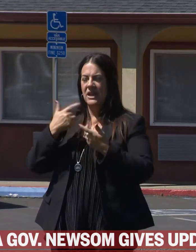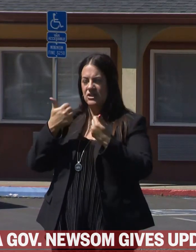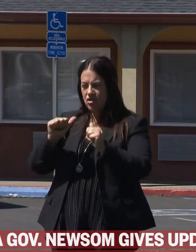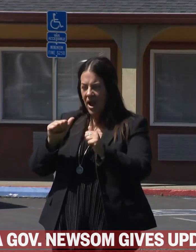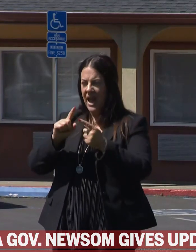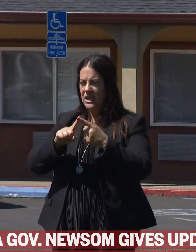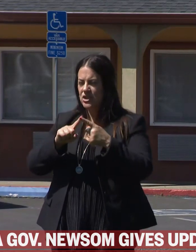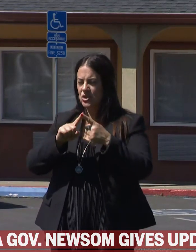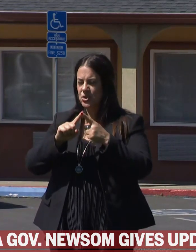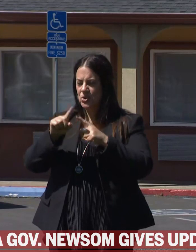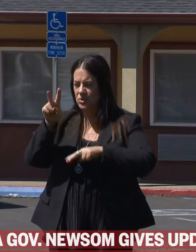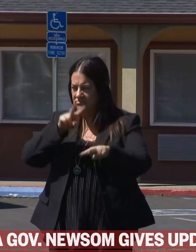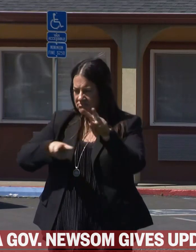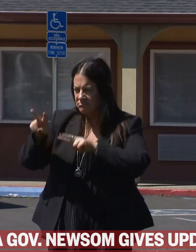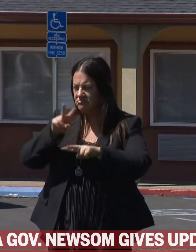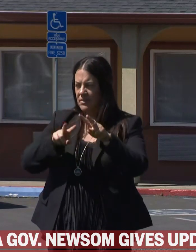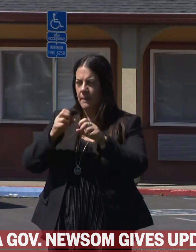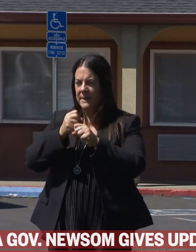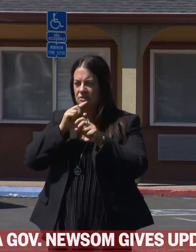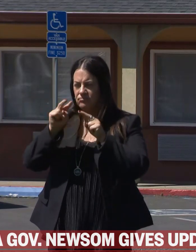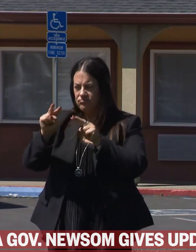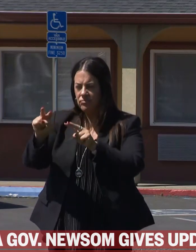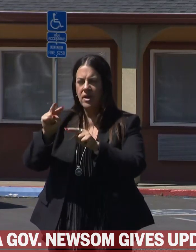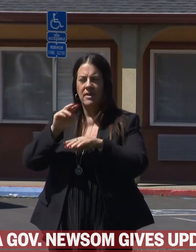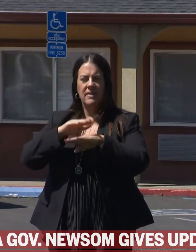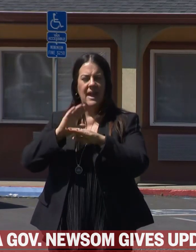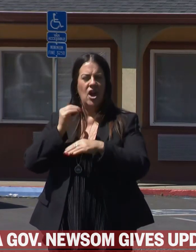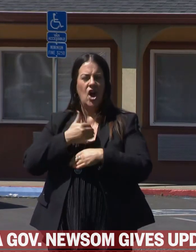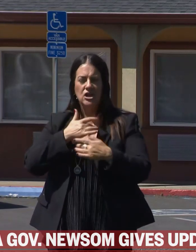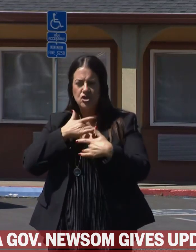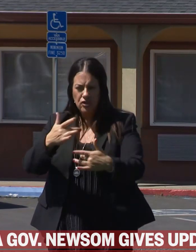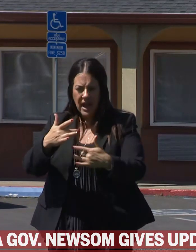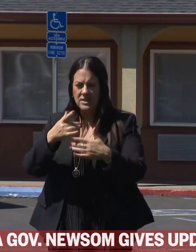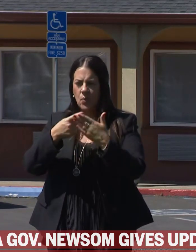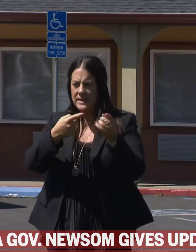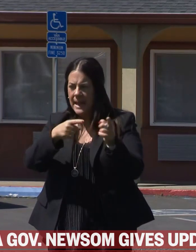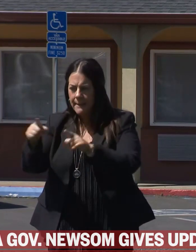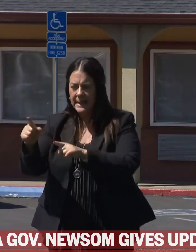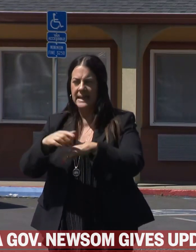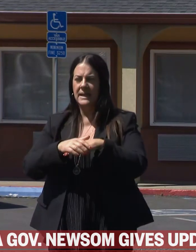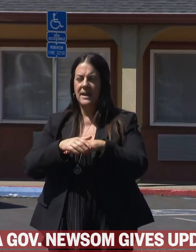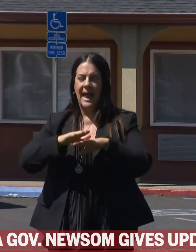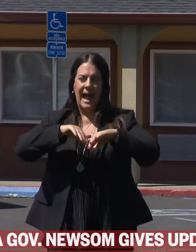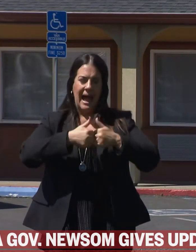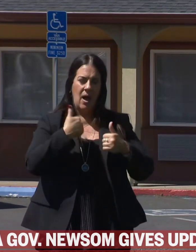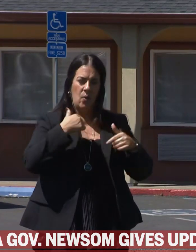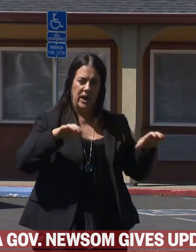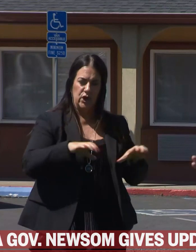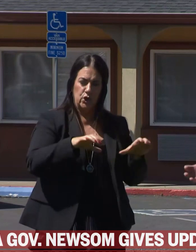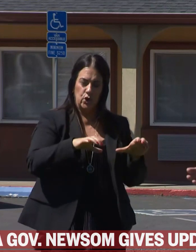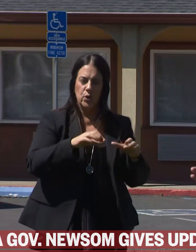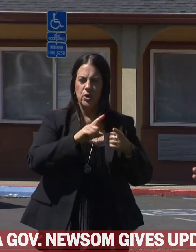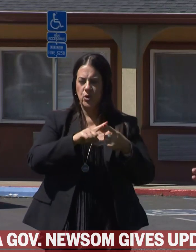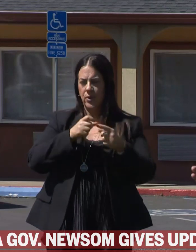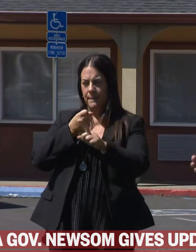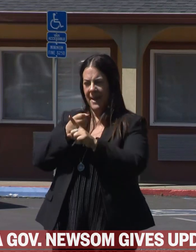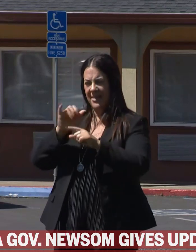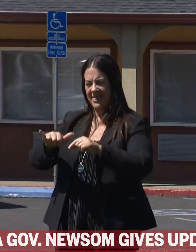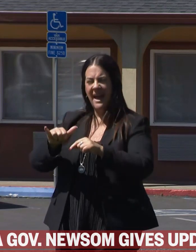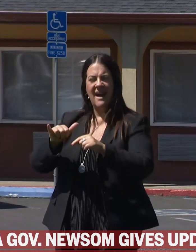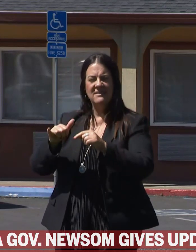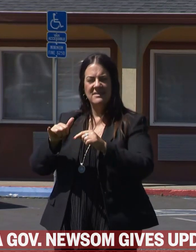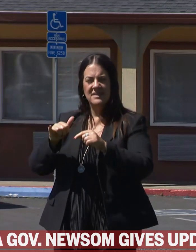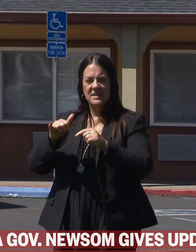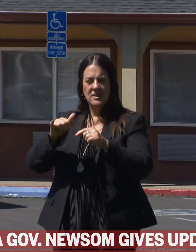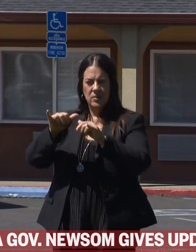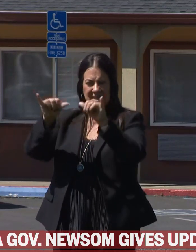trend lines and updating our modeling. That's what our modeling shows. Our modeling's not done in isolation. It's done in collaboration. It's done